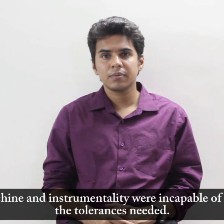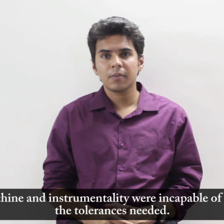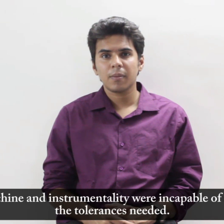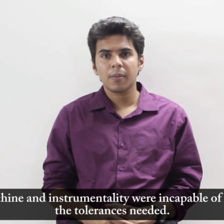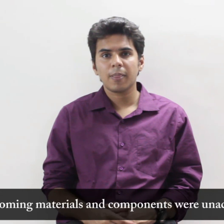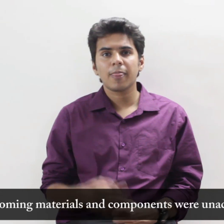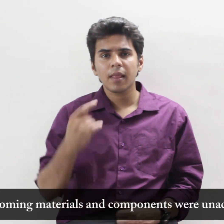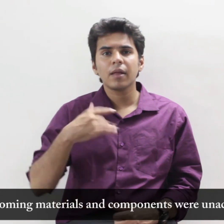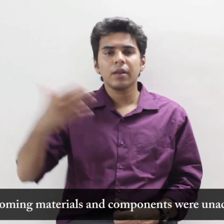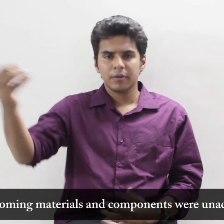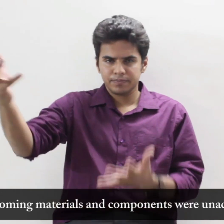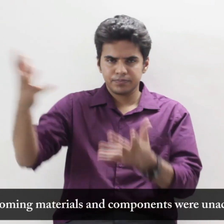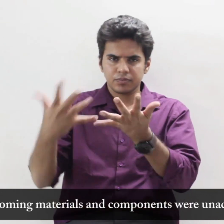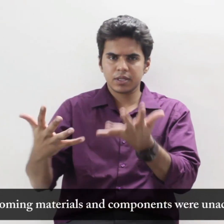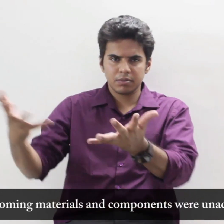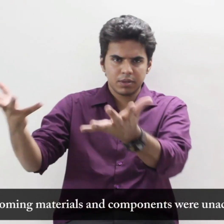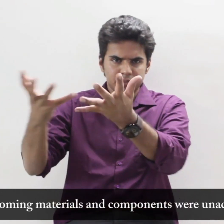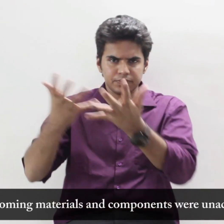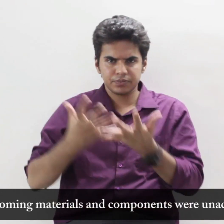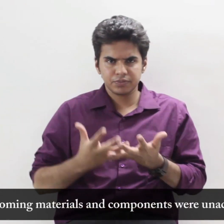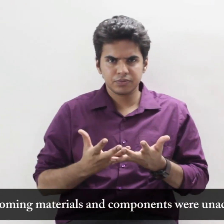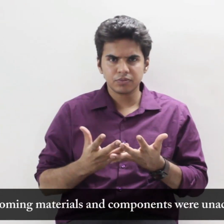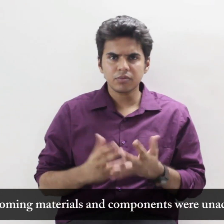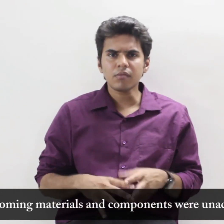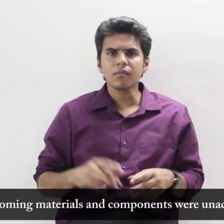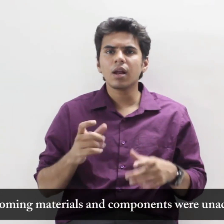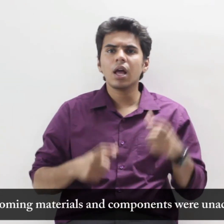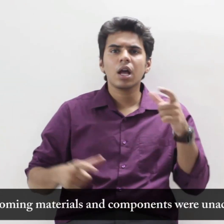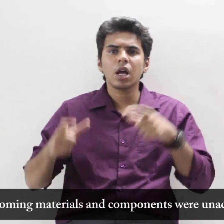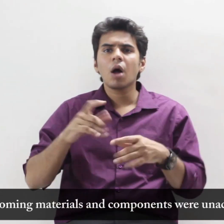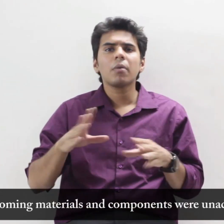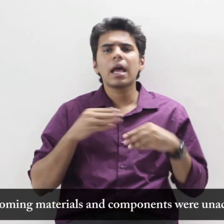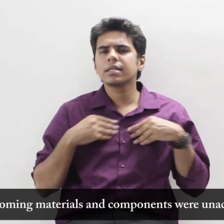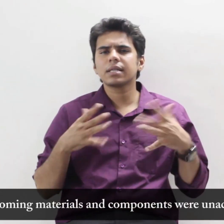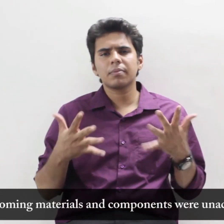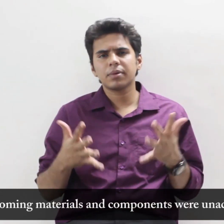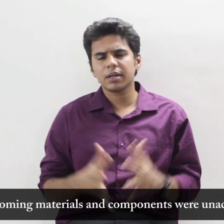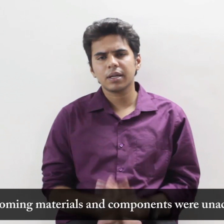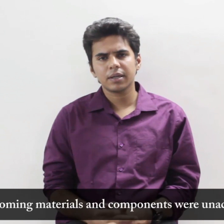The incoming materials and components were unacceptable.